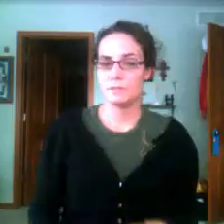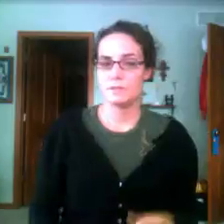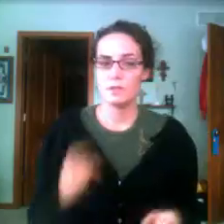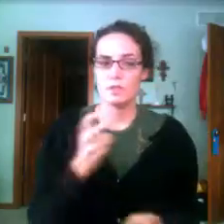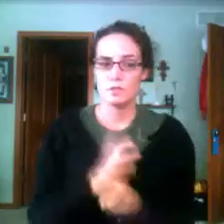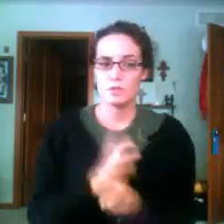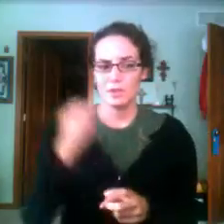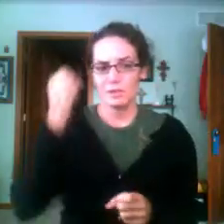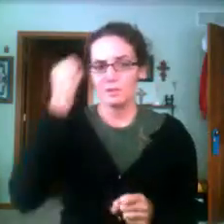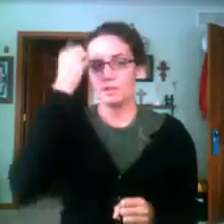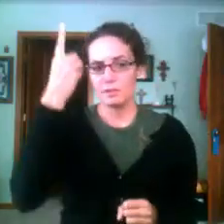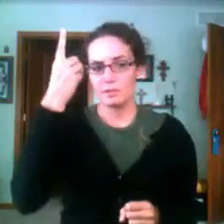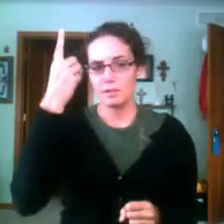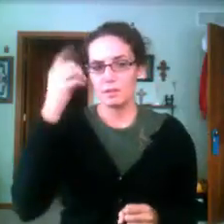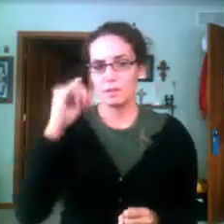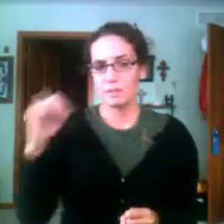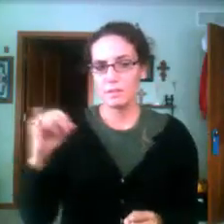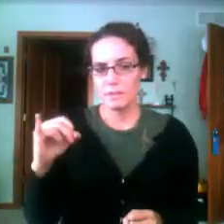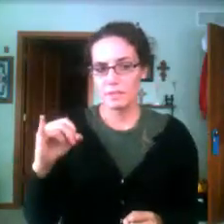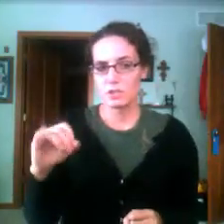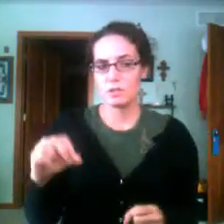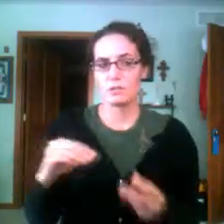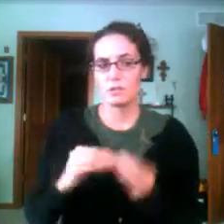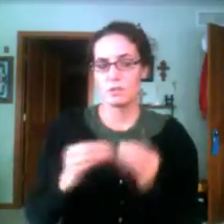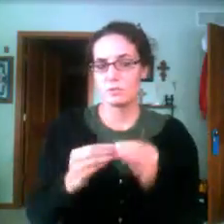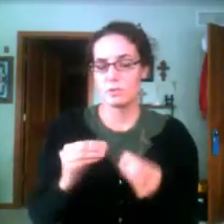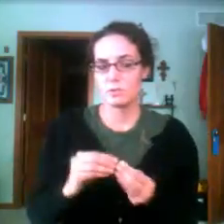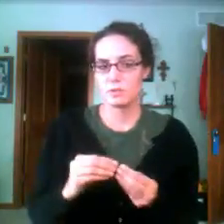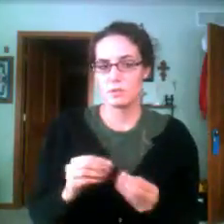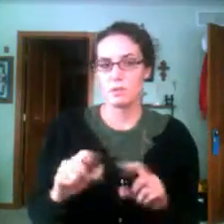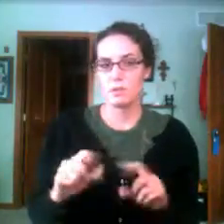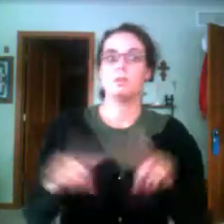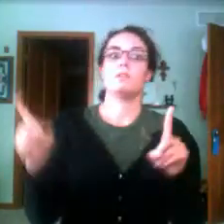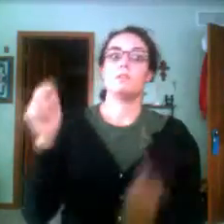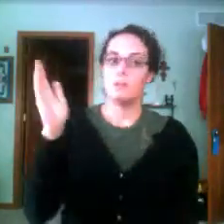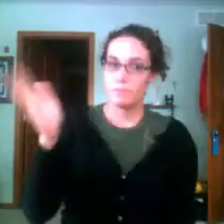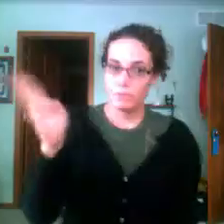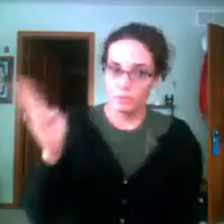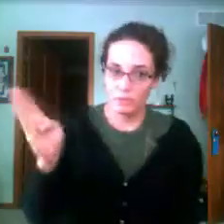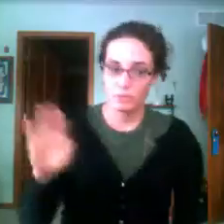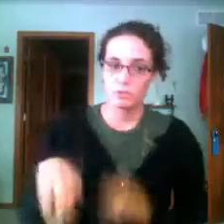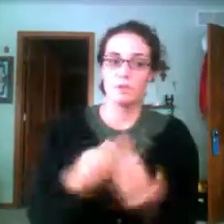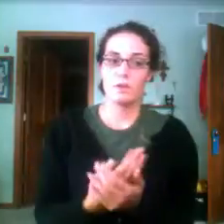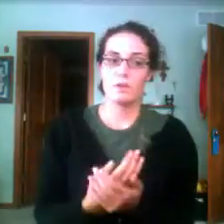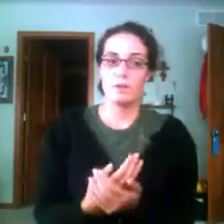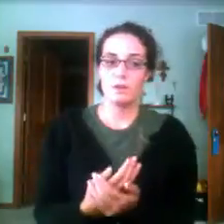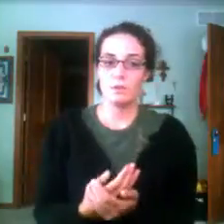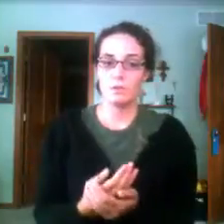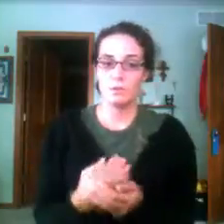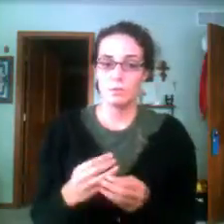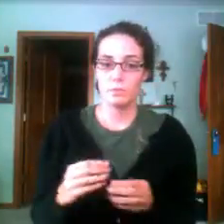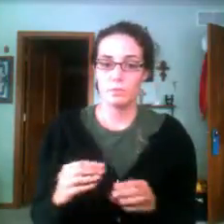what an imaginary number is, don't worry about it too much. I have an entire different lesson that all we deal with are these imaginary numbers.